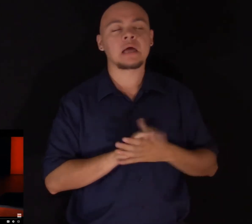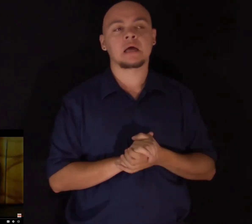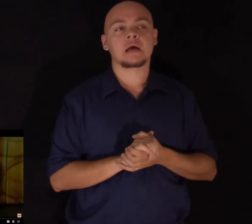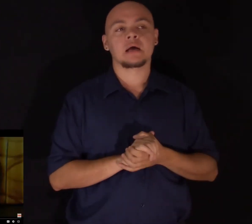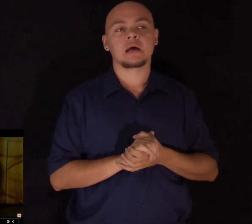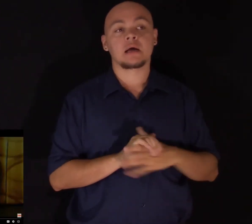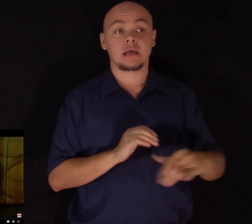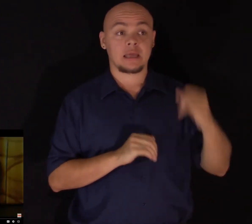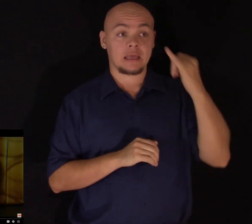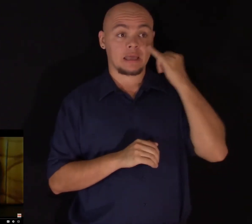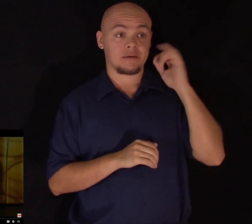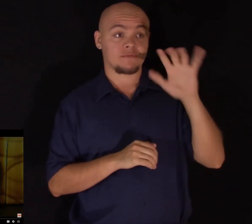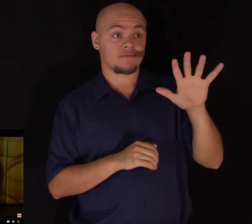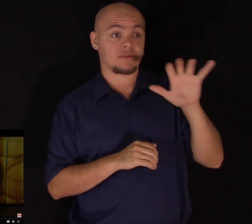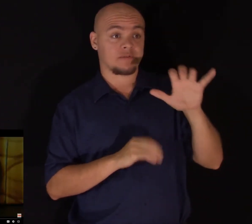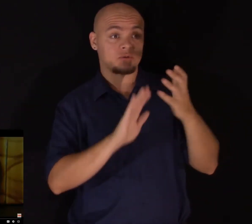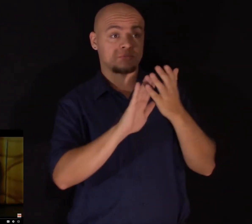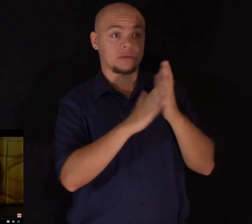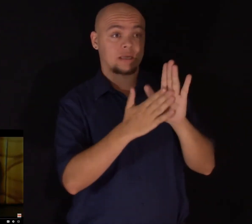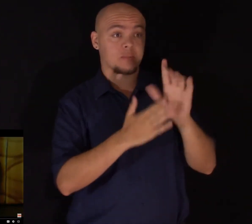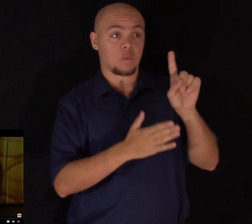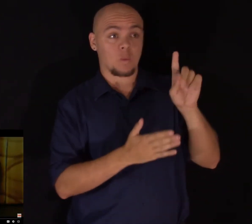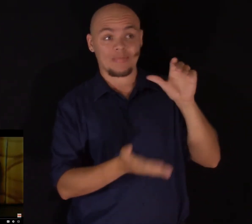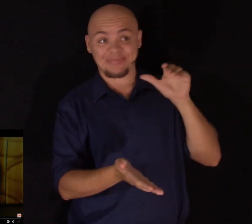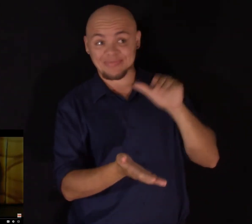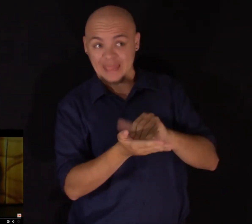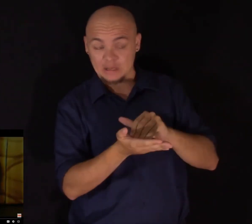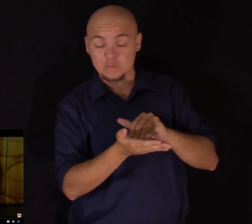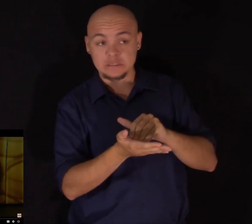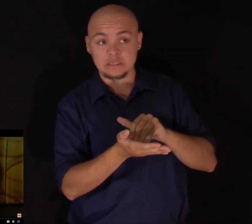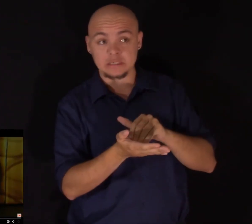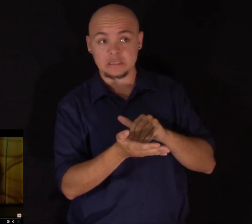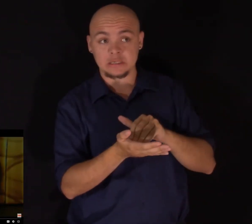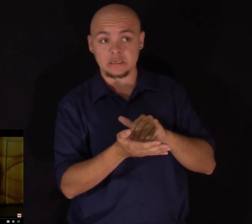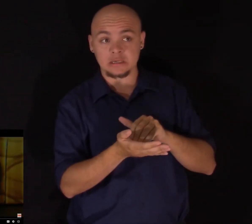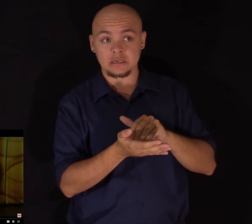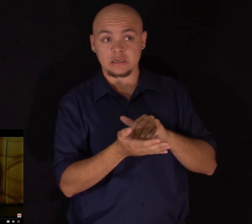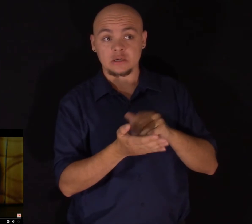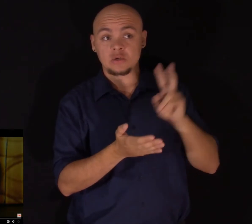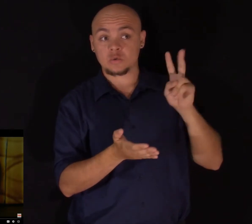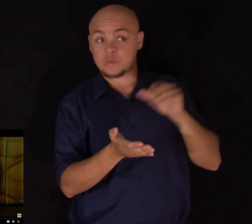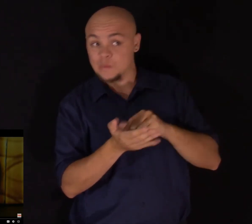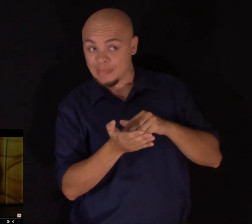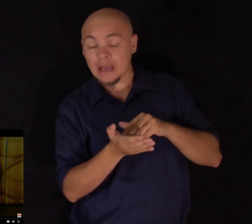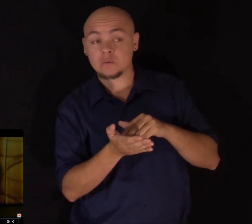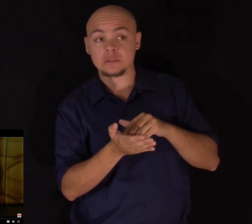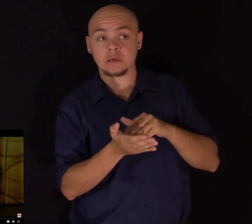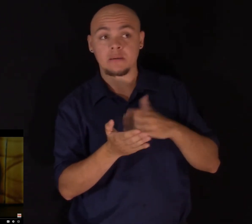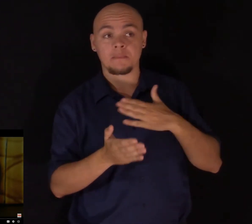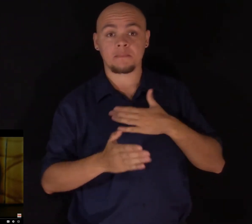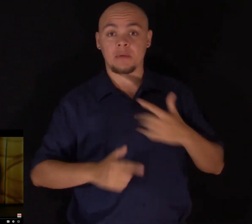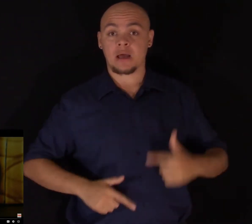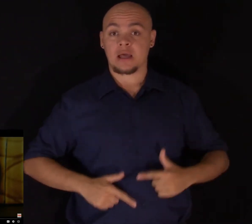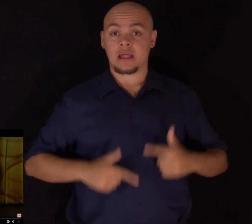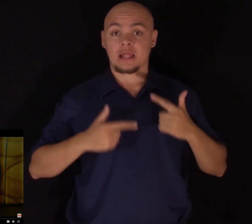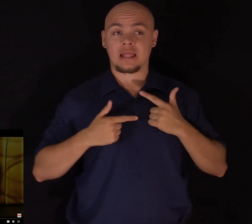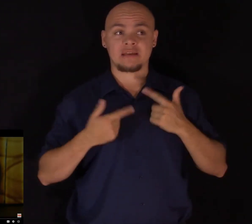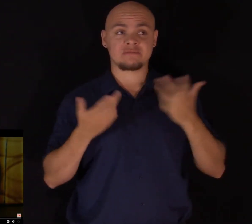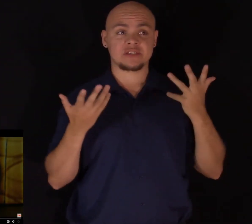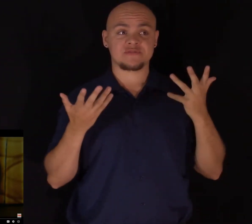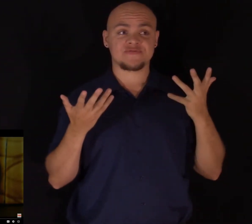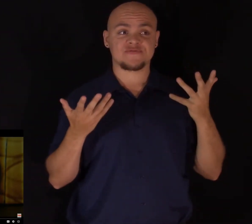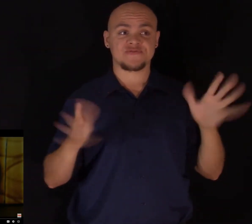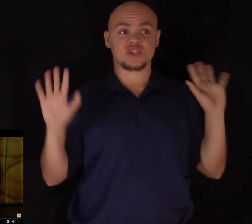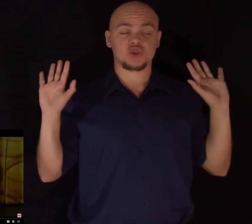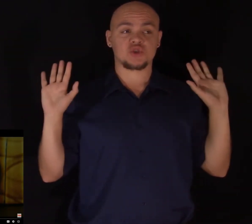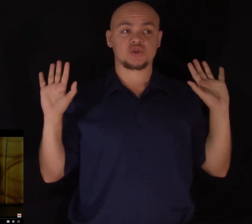"If 500 turns into 1,000 or 2,000, my life is over."